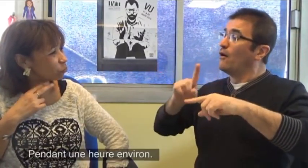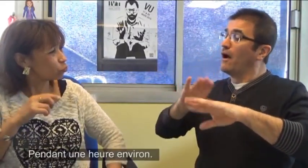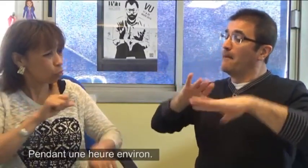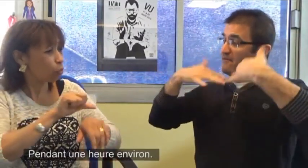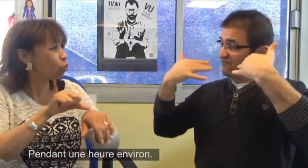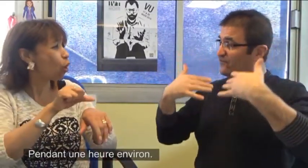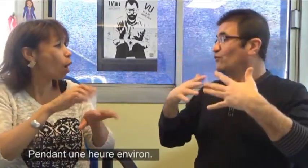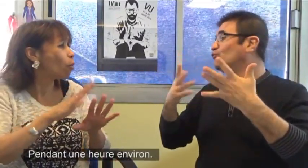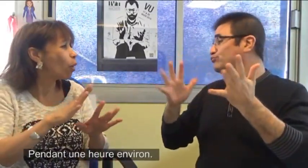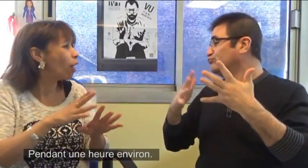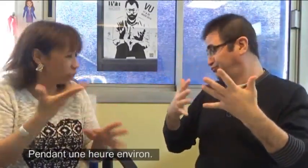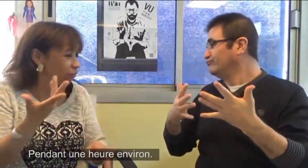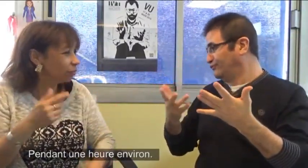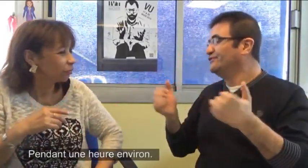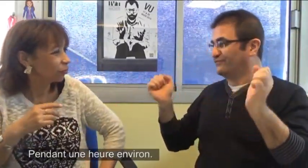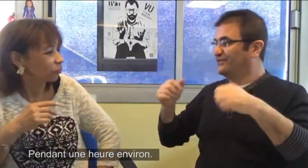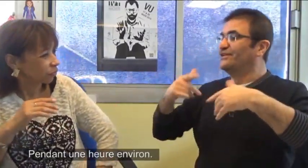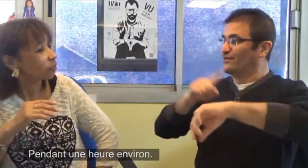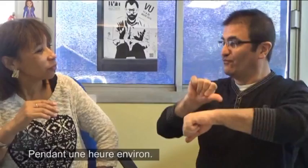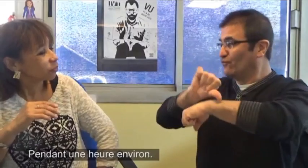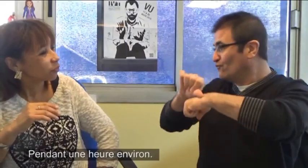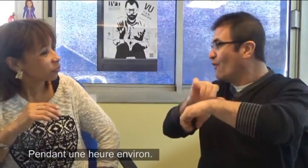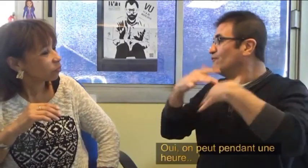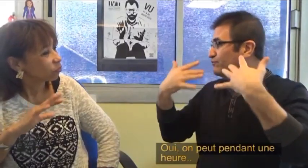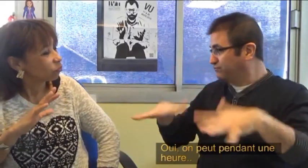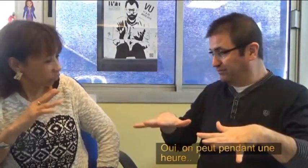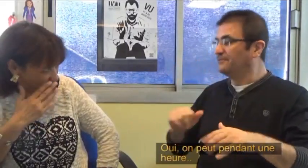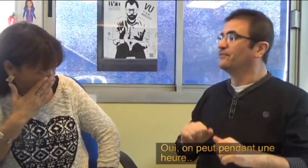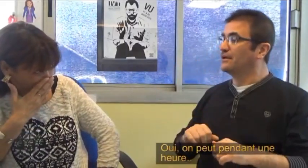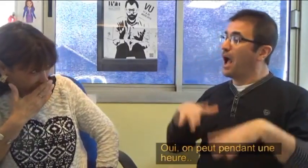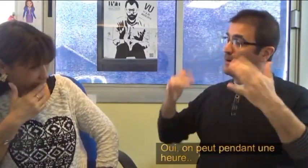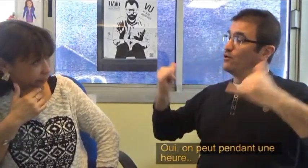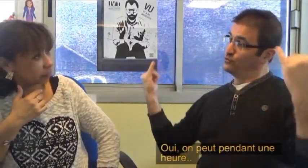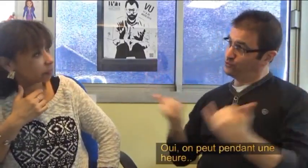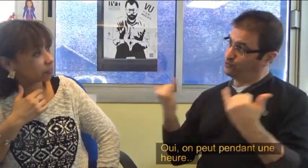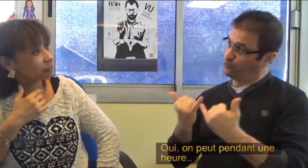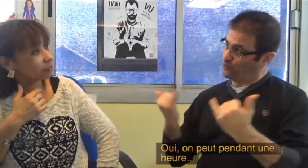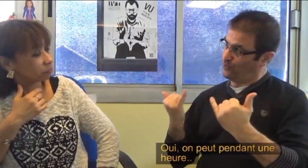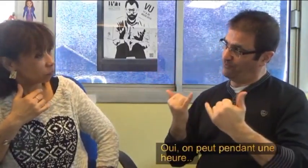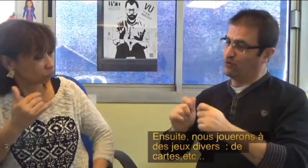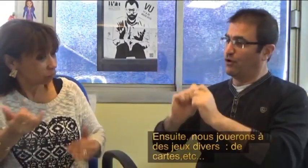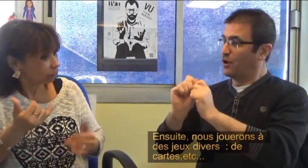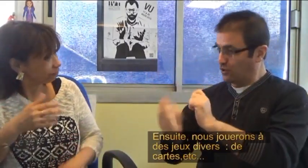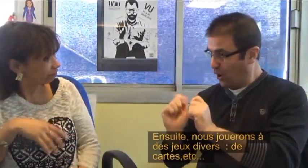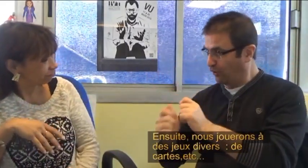to get on the signs, take it easy, take it easy, oh,